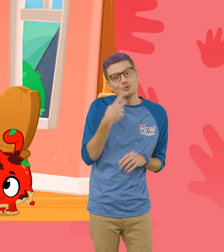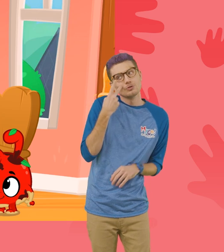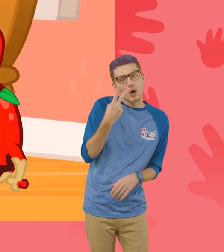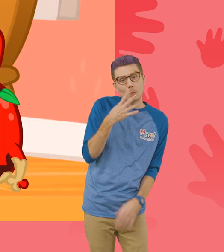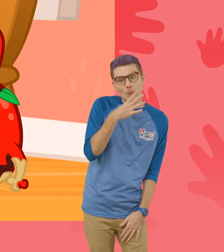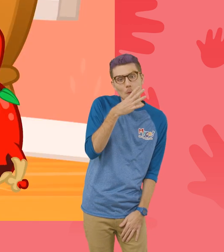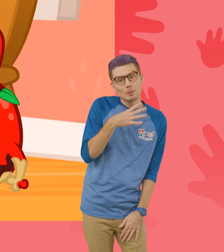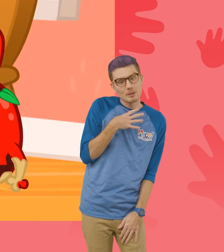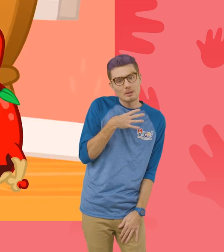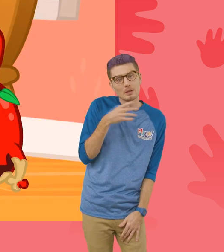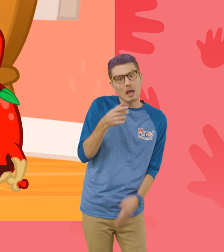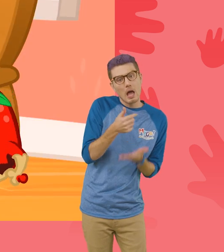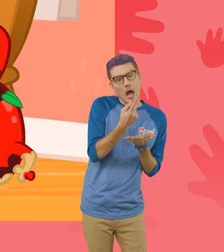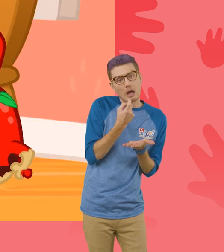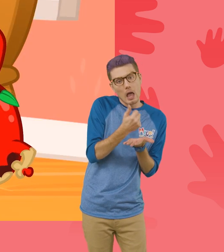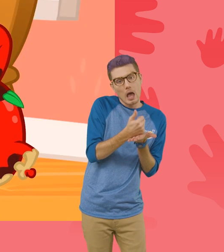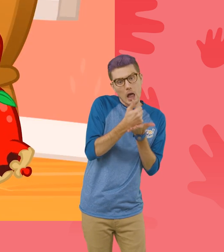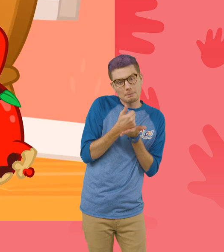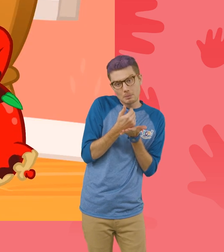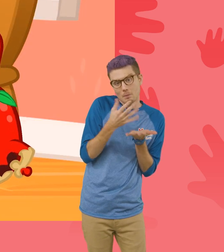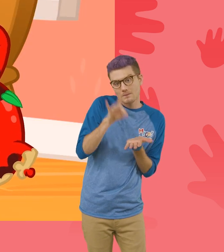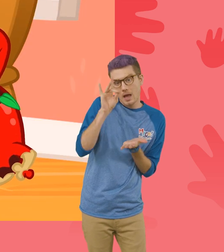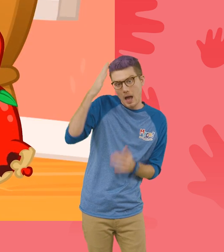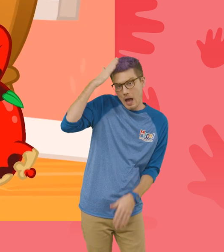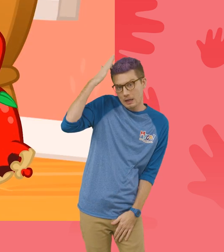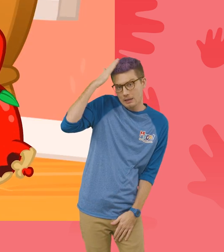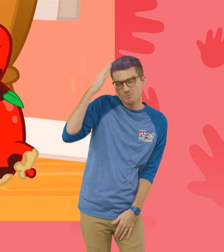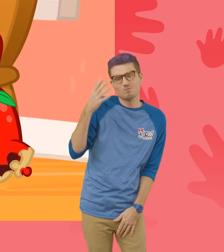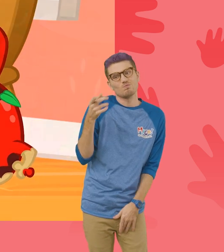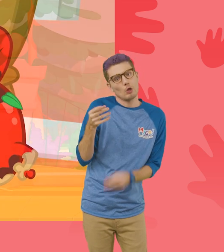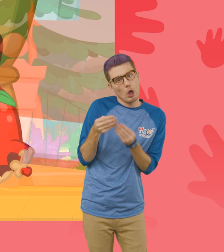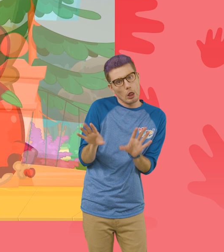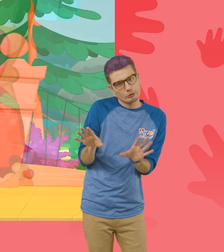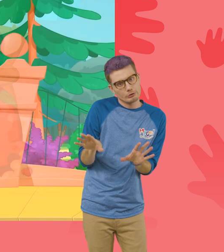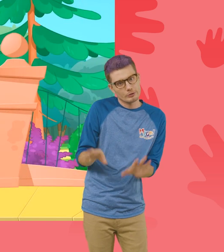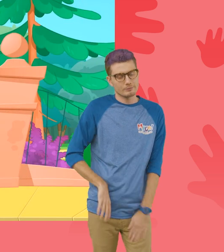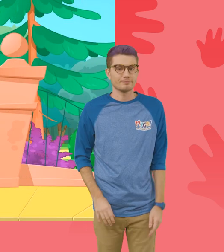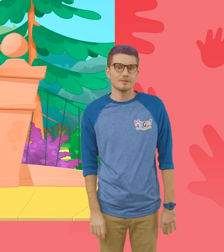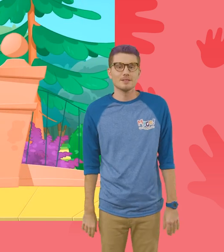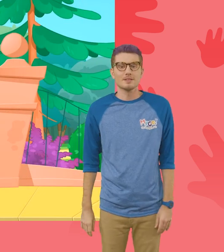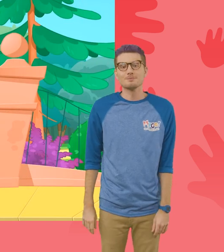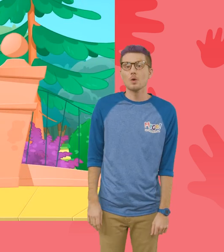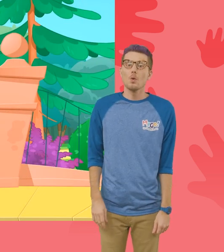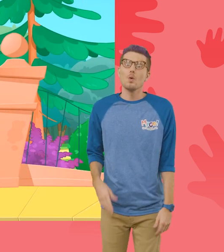Well, first we saw a lady who asked us to help her find the hat she had lost.